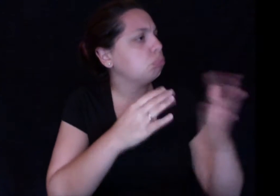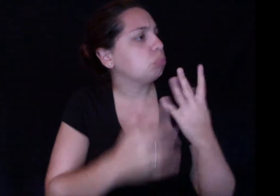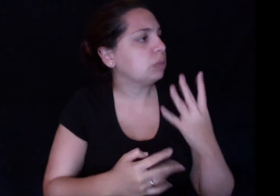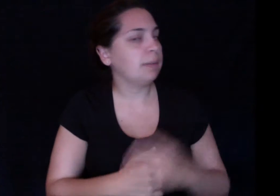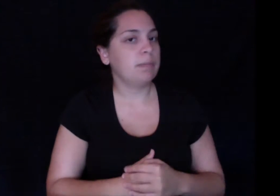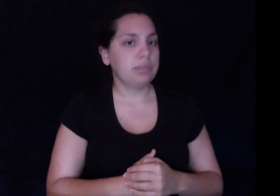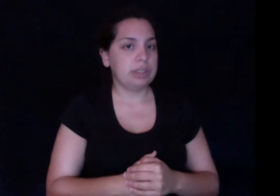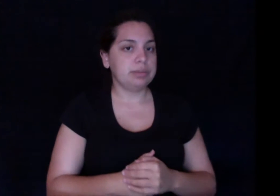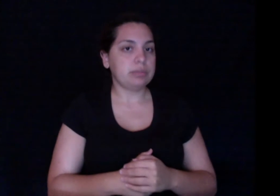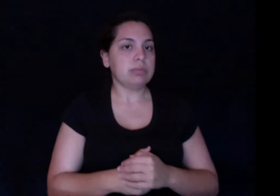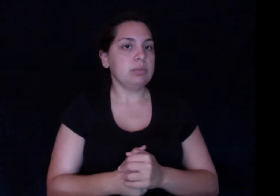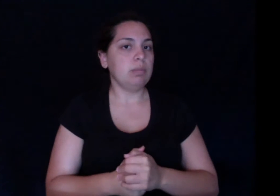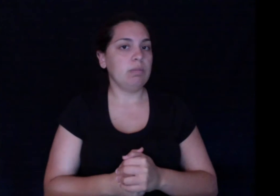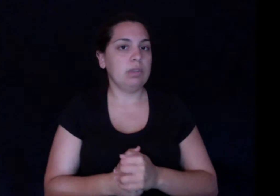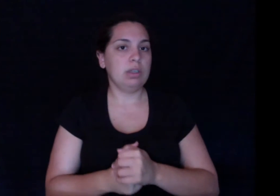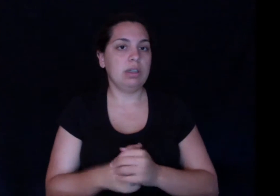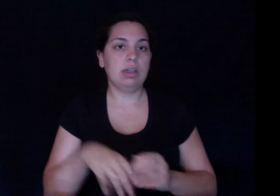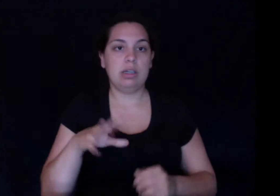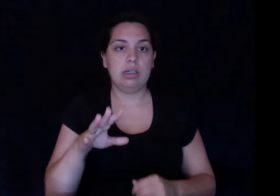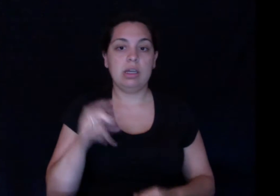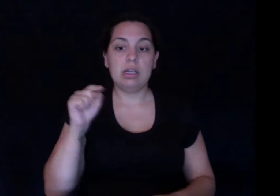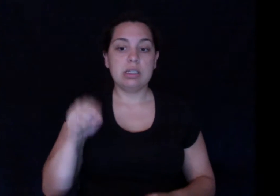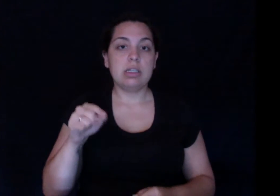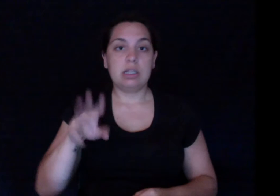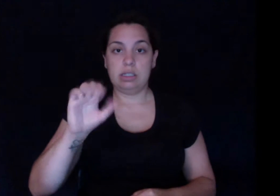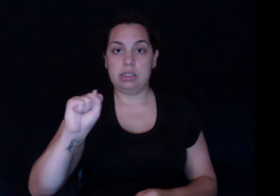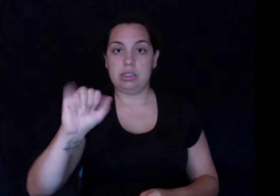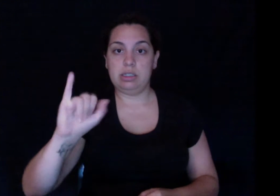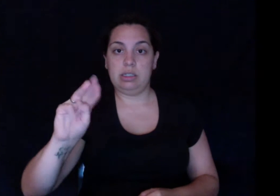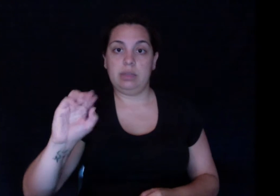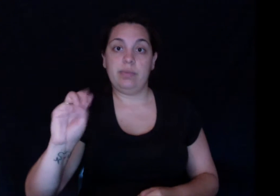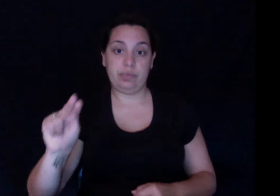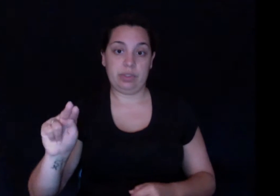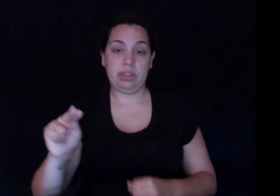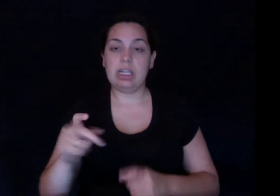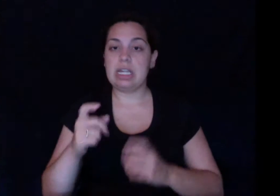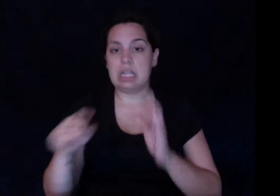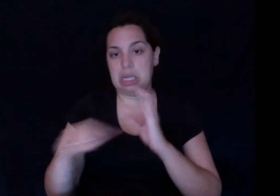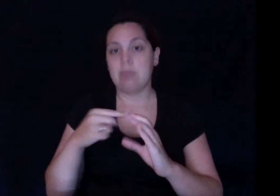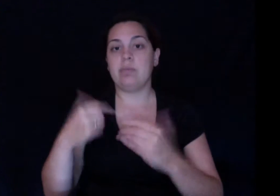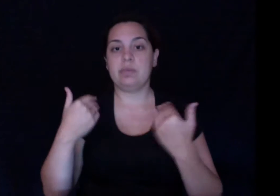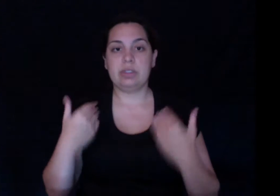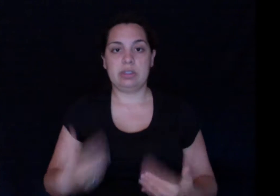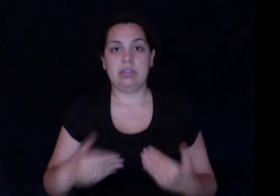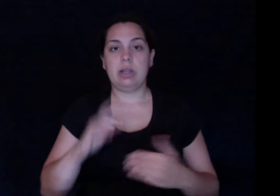Reddit, and I'm paraphrasing here, but I'm using it currently. It's a nice CMS and it's really simple to get set up. My